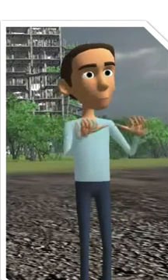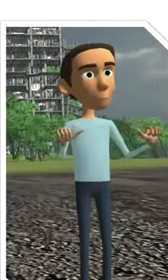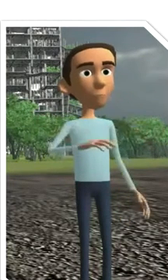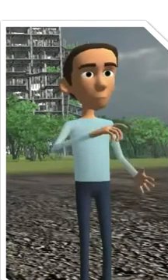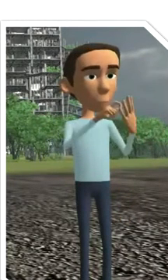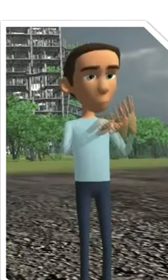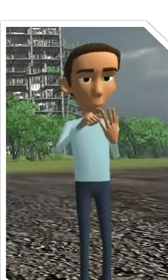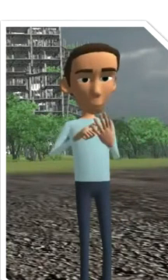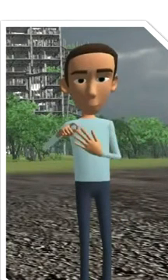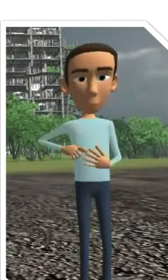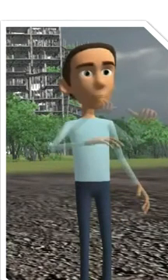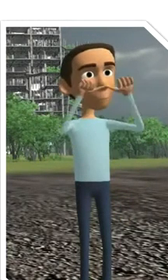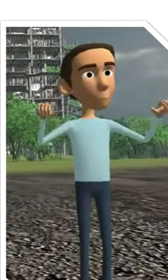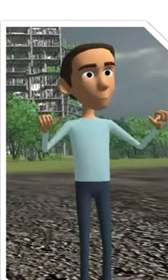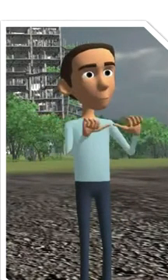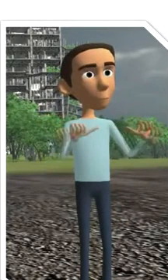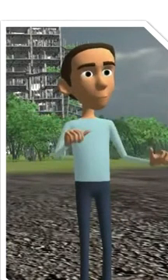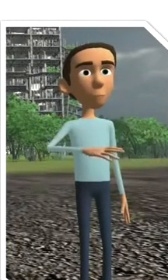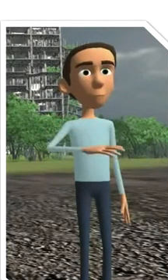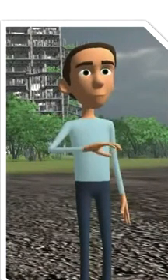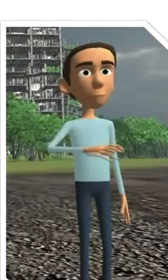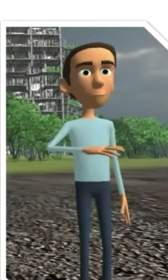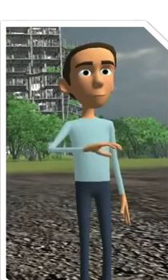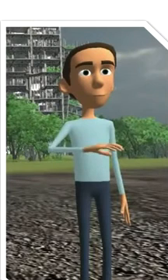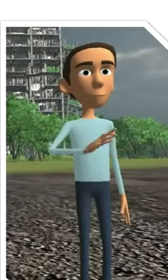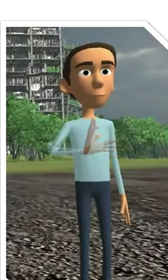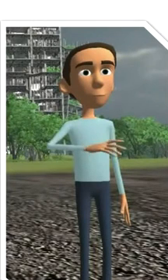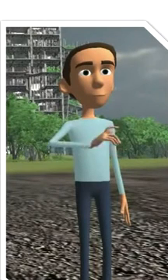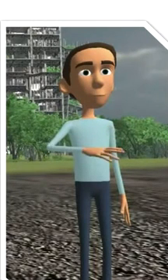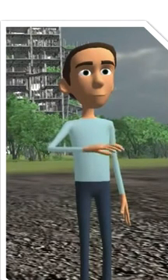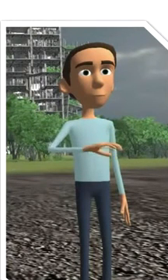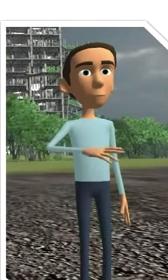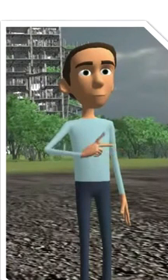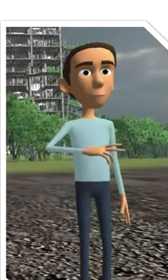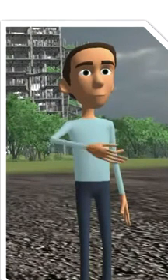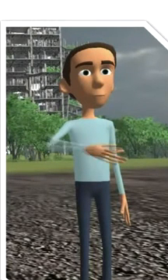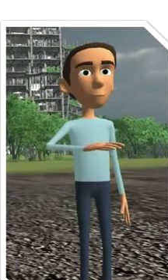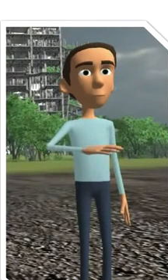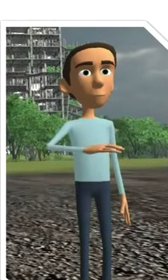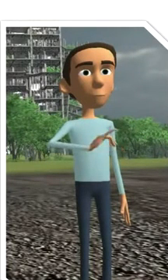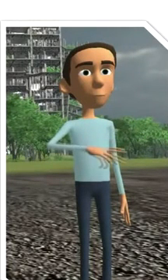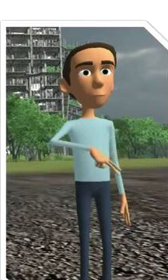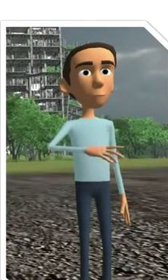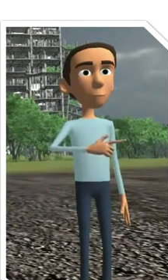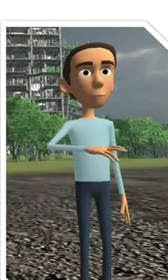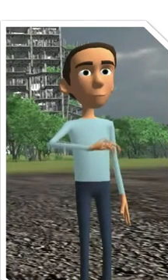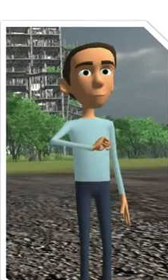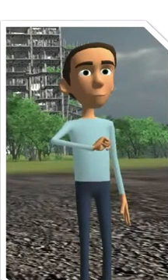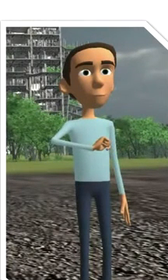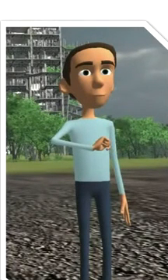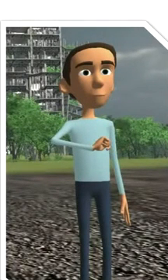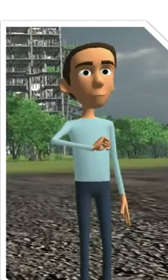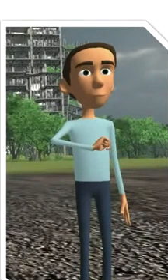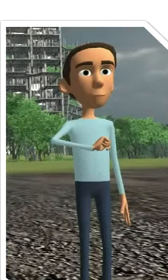We wanted this is a serious game, so it had to have intuitive gameplay. The user can't rage quit from the game. It needs to be